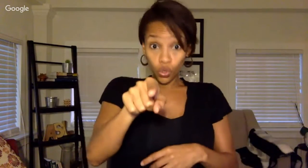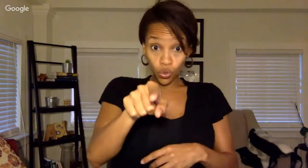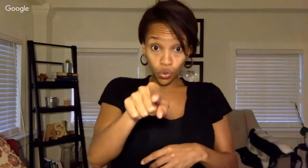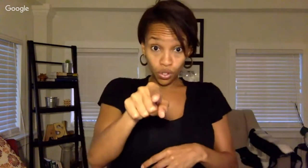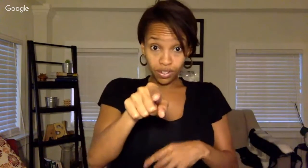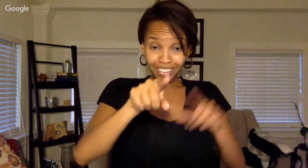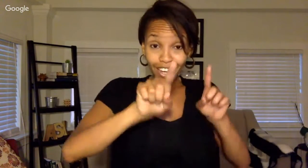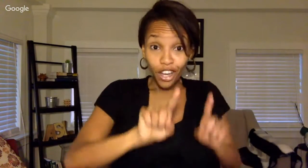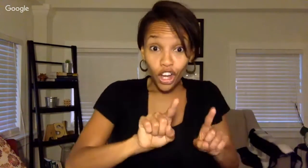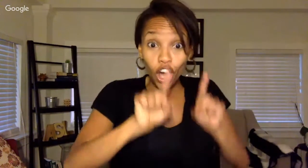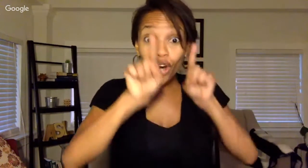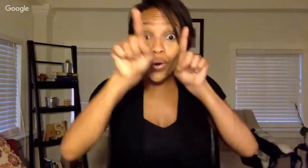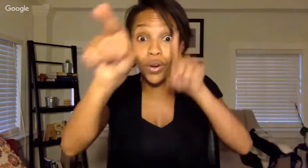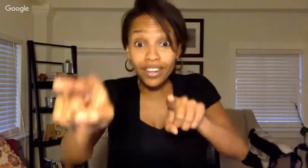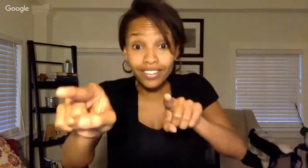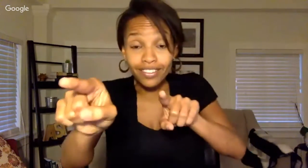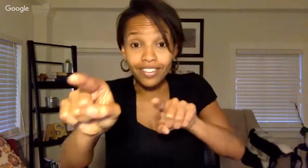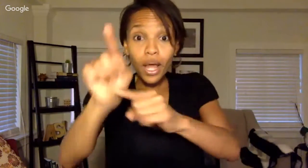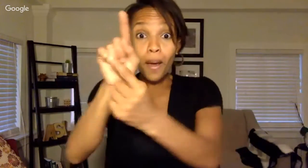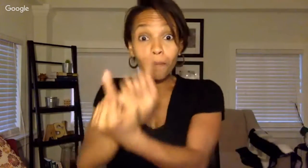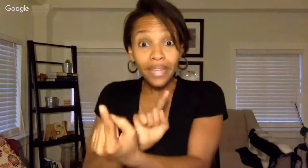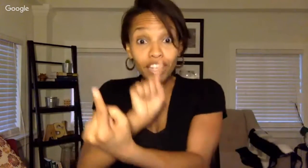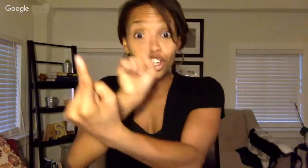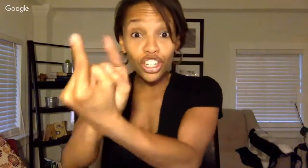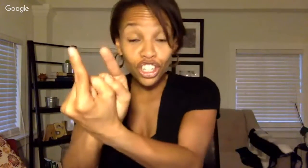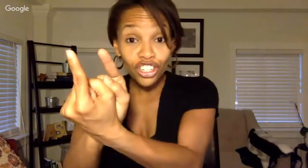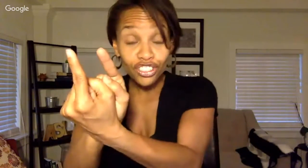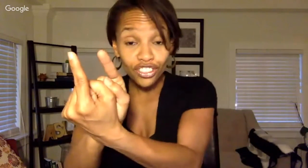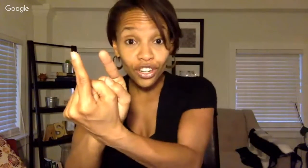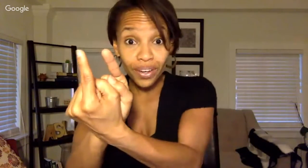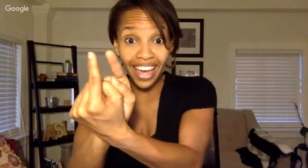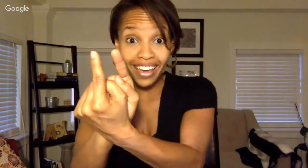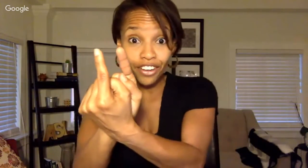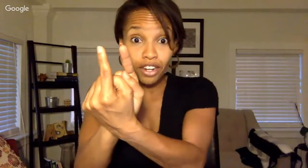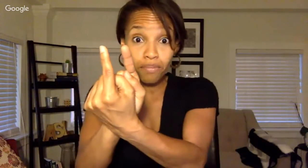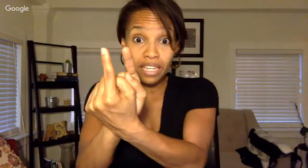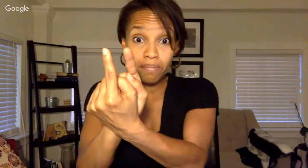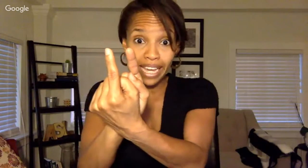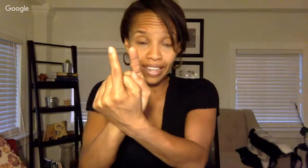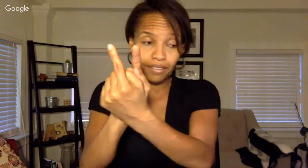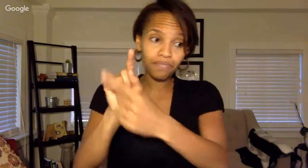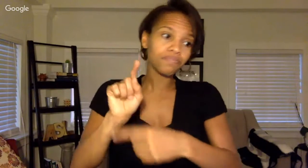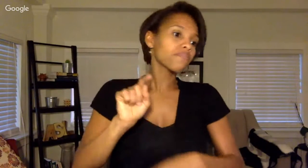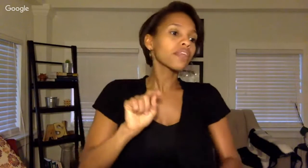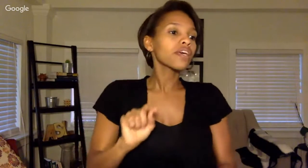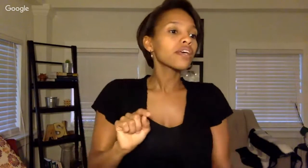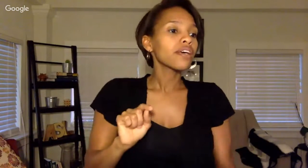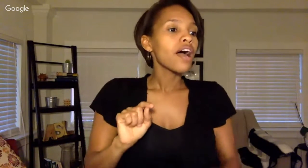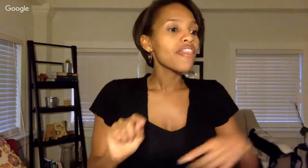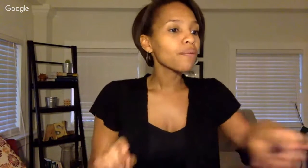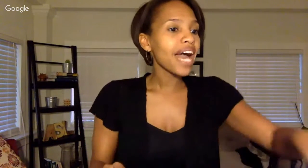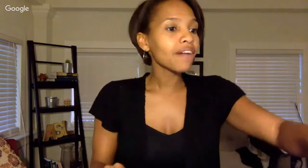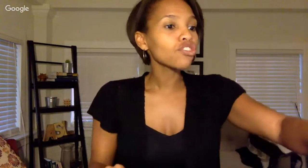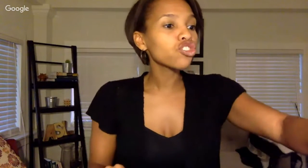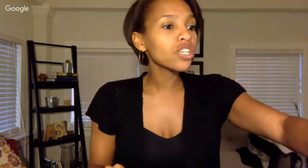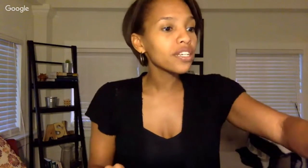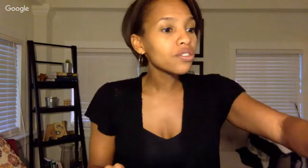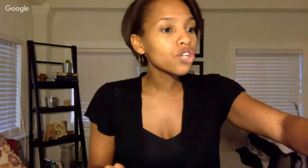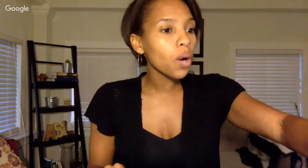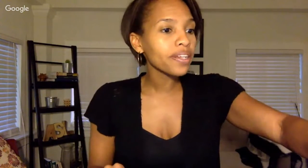You go meet her, okay? You're going to meet Megan. And then we have she's going